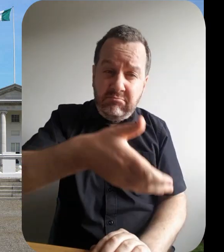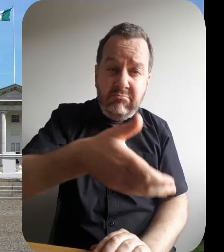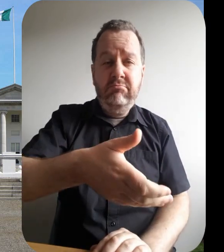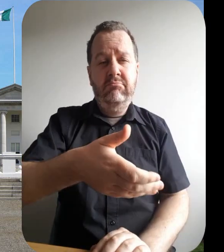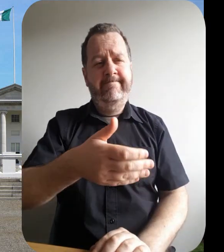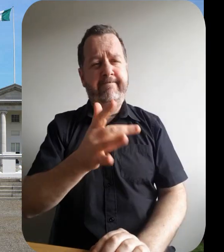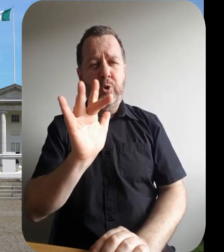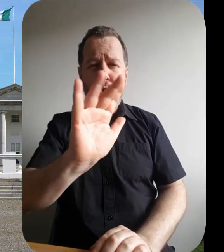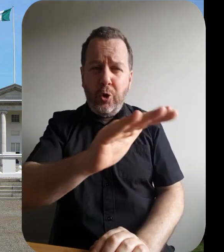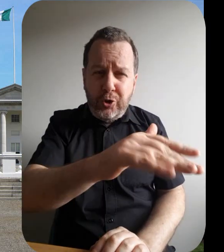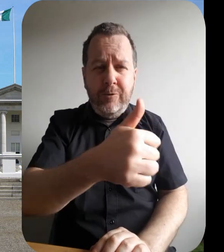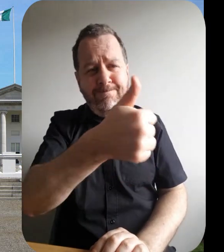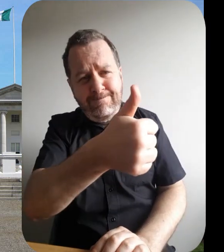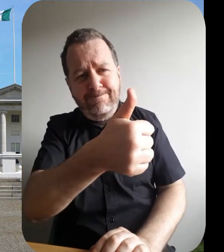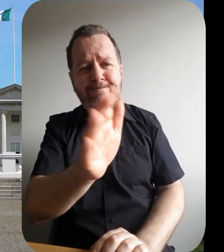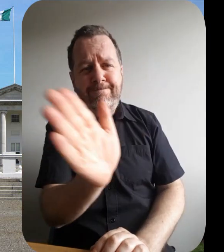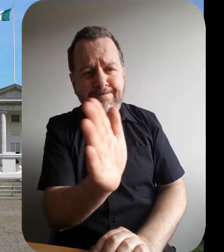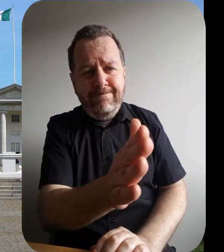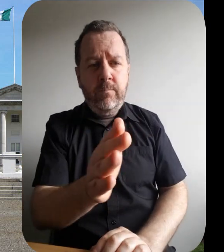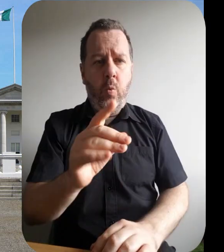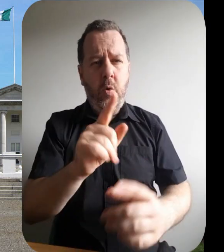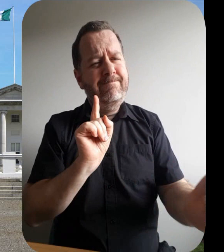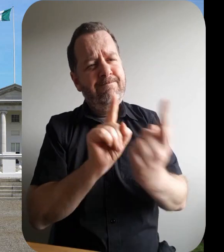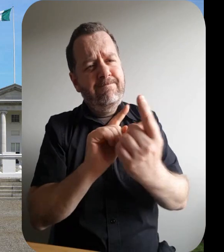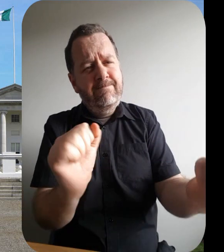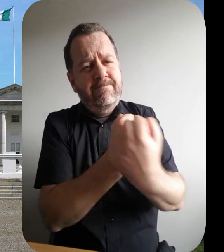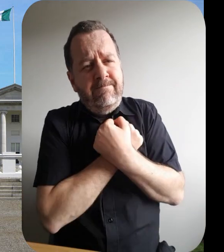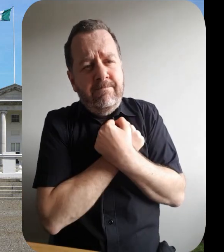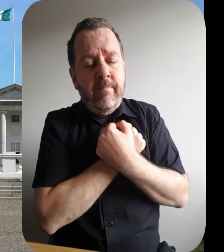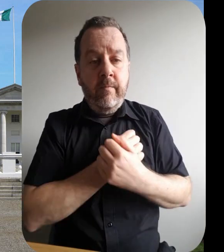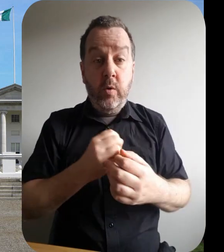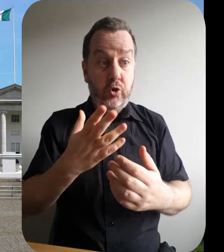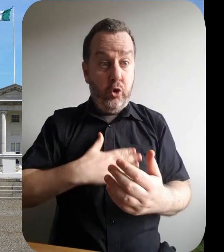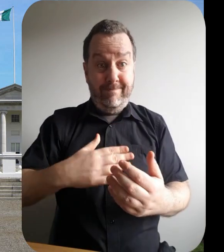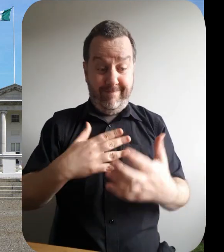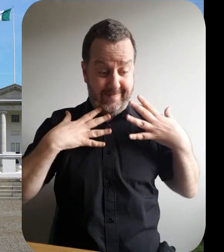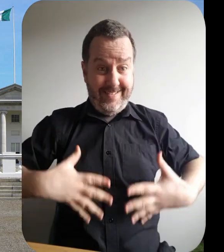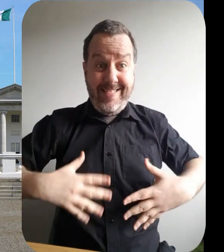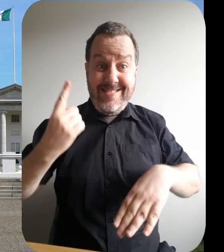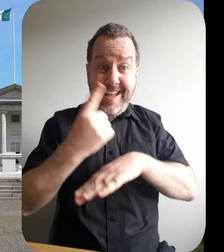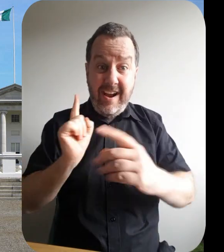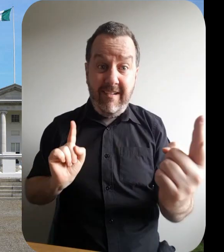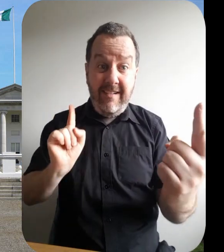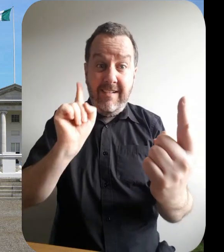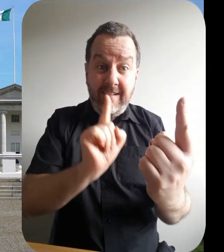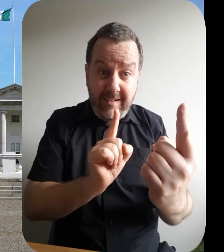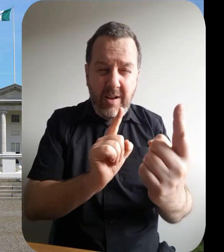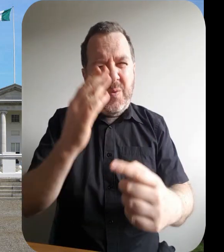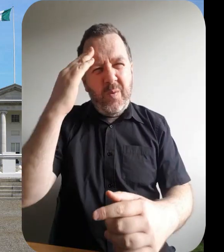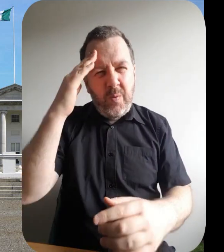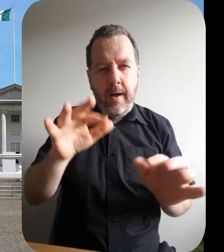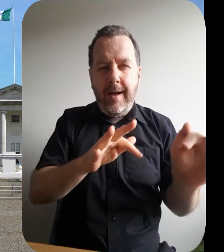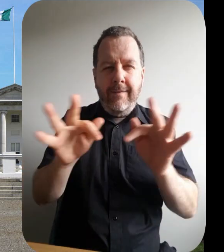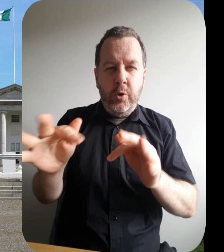shake of a hand, a sympathetic touch, a comforting embrace, even our physical